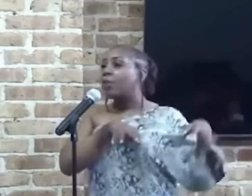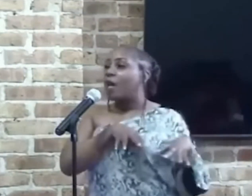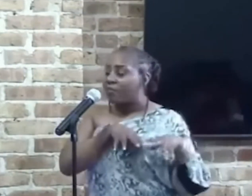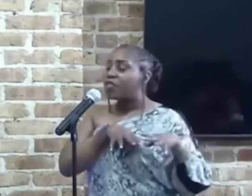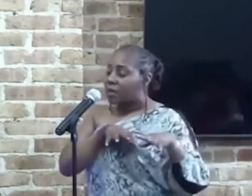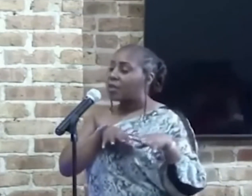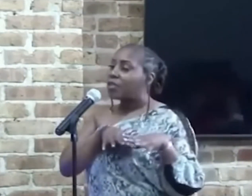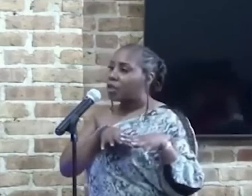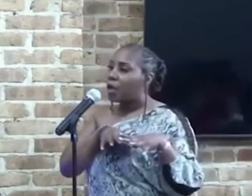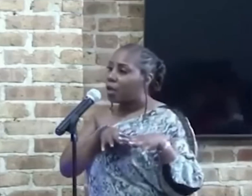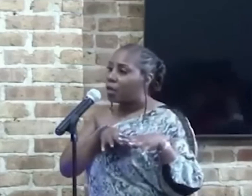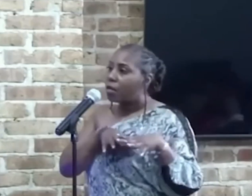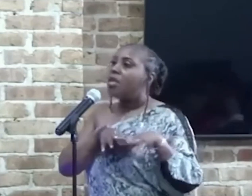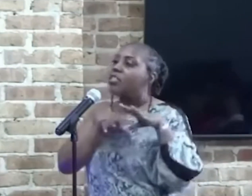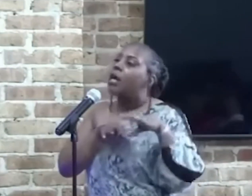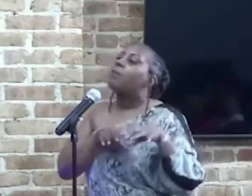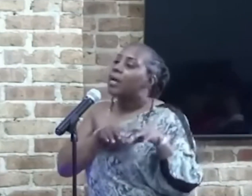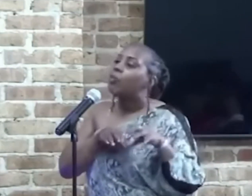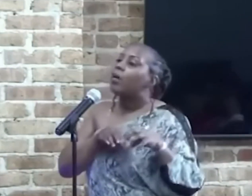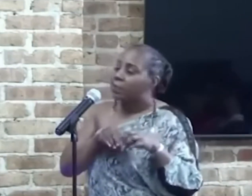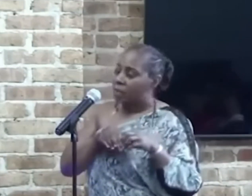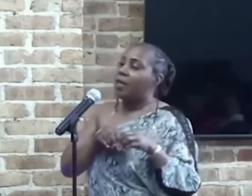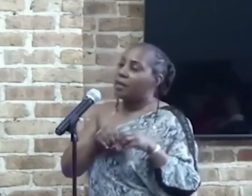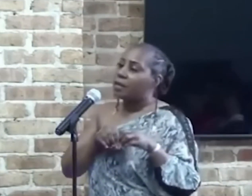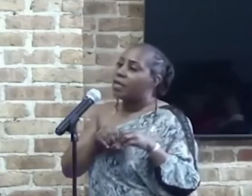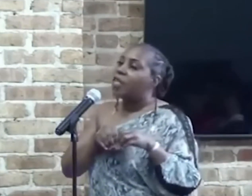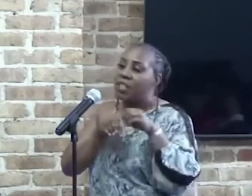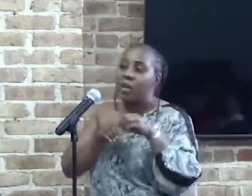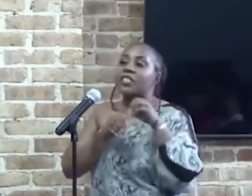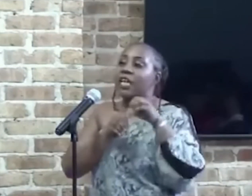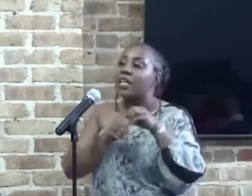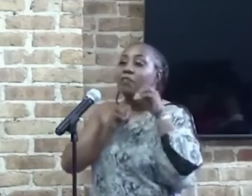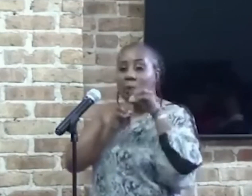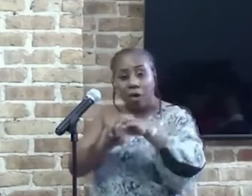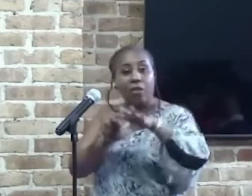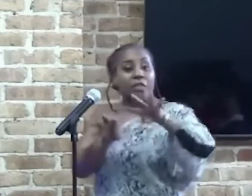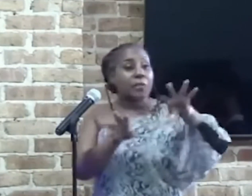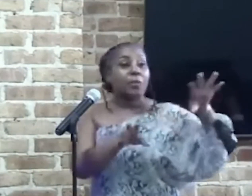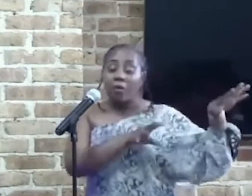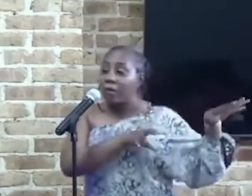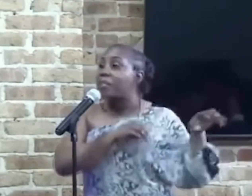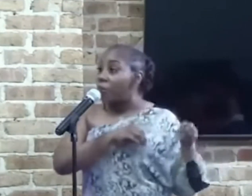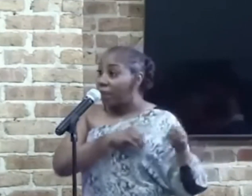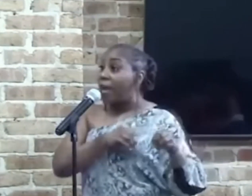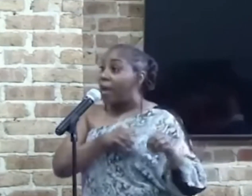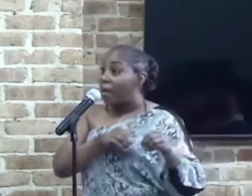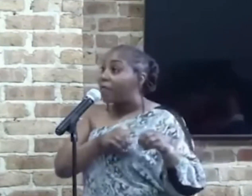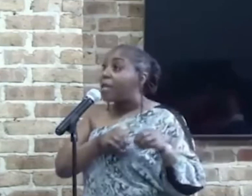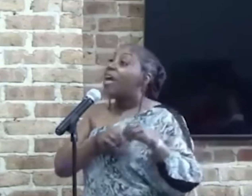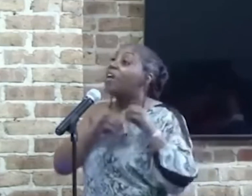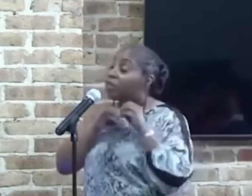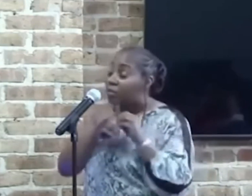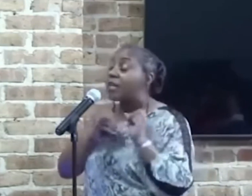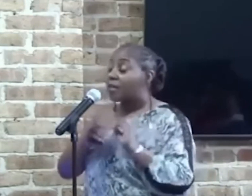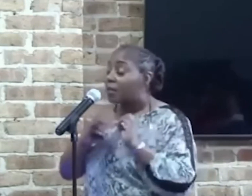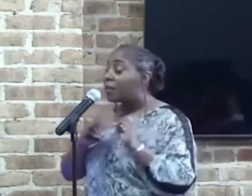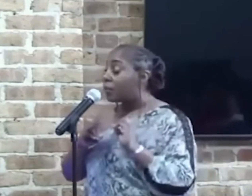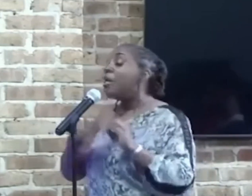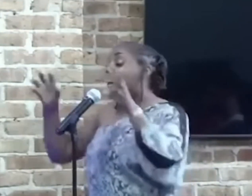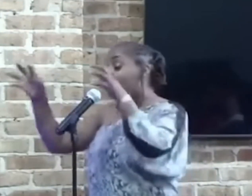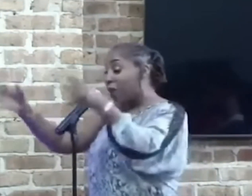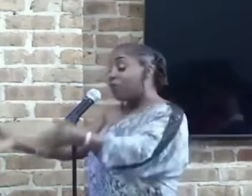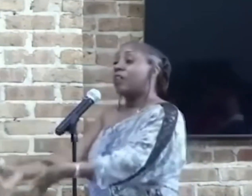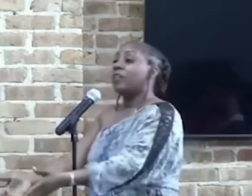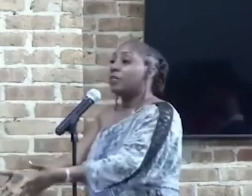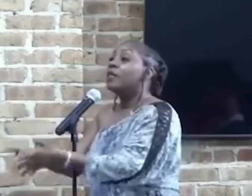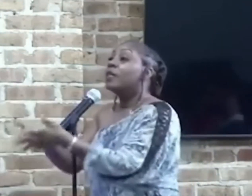programs that we have in the city of Chicago, they are bankrupting us. They are taking from all of these programs that we have, and they're taking the money